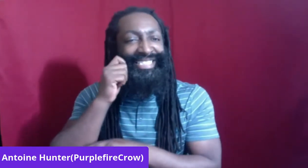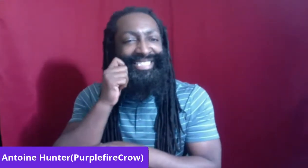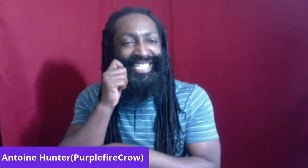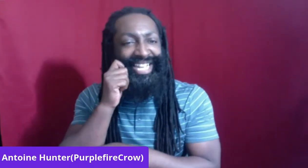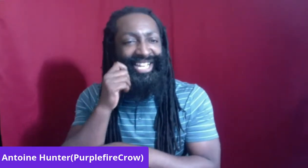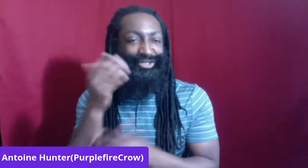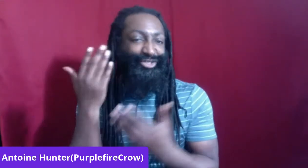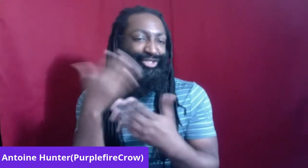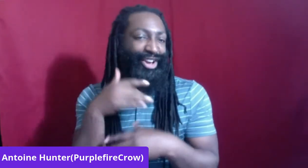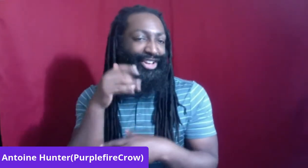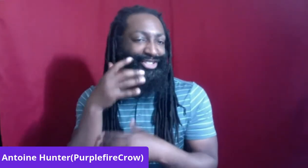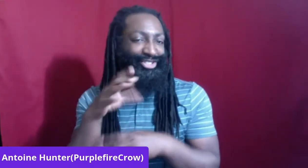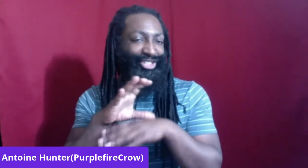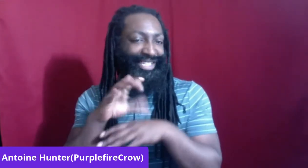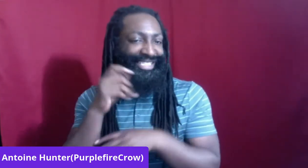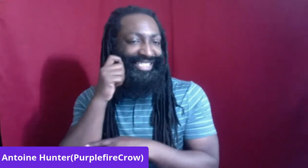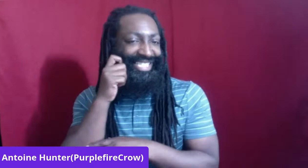I have dark chocolatey skin.